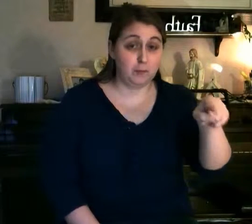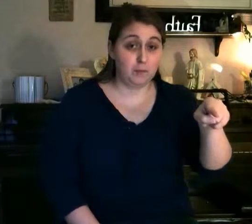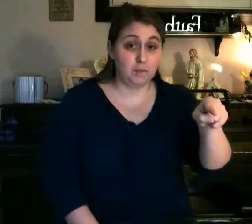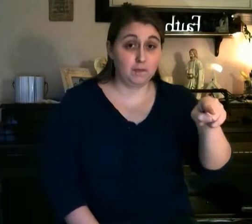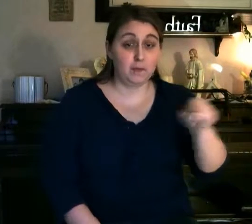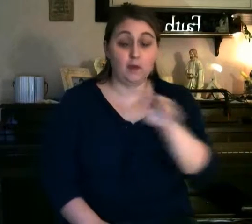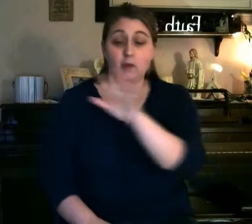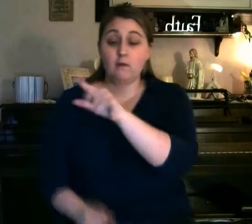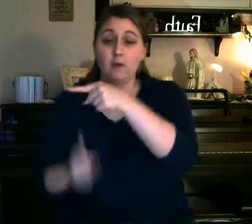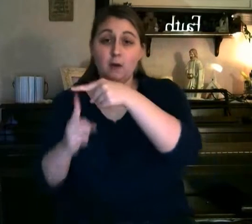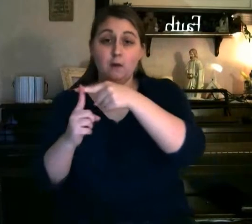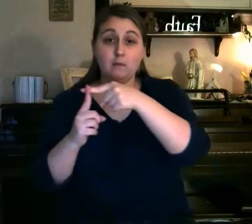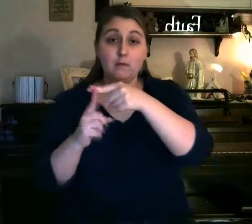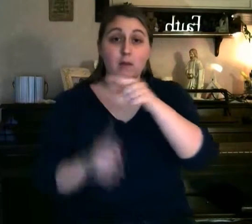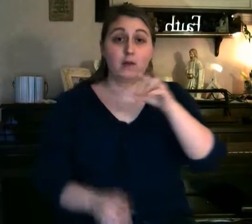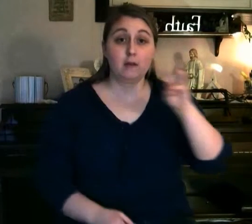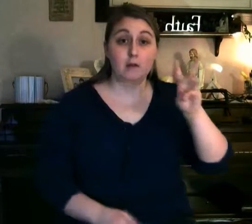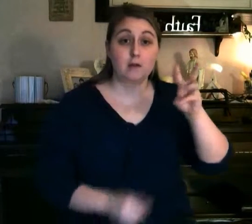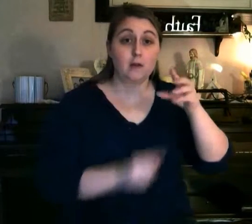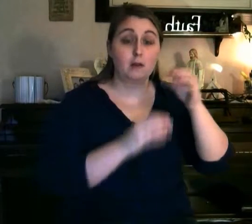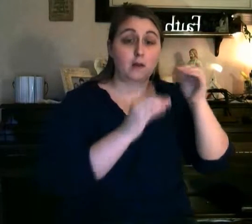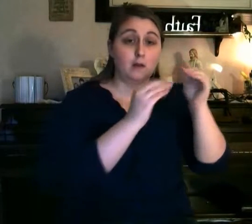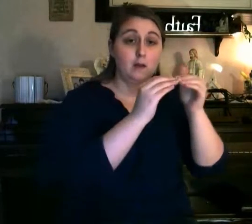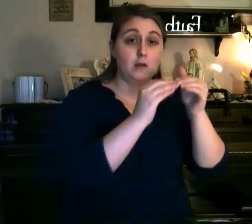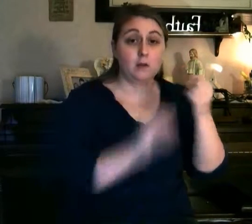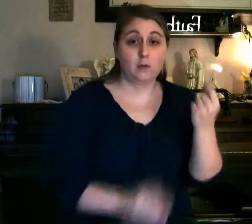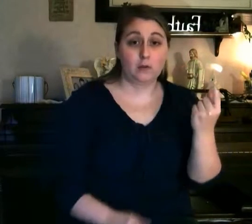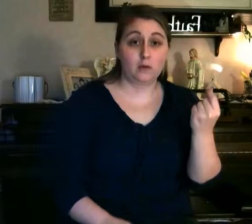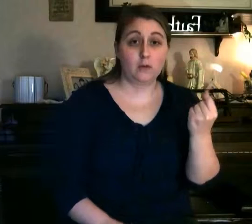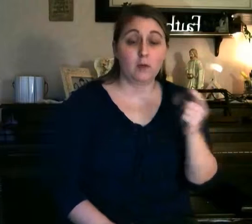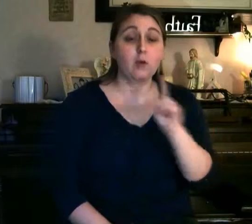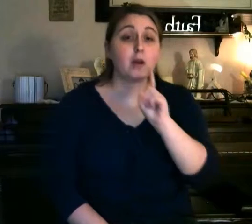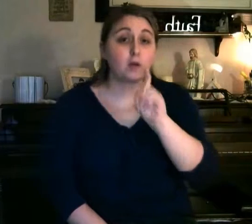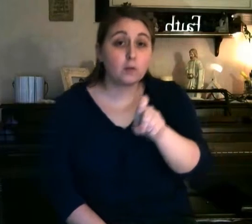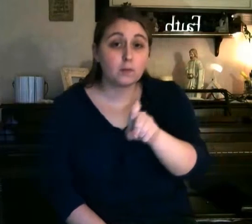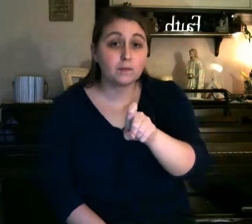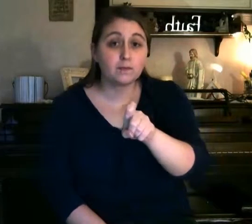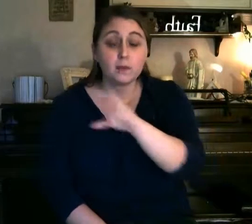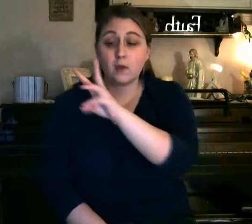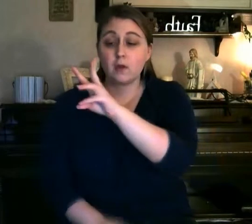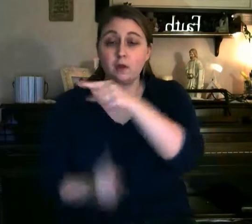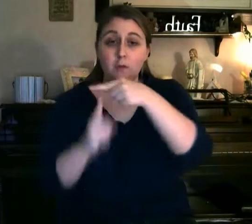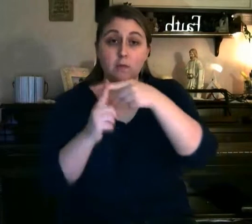plus 6 is equal to 11. Now I'm going to ask you a question. What is 6 plus 5?